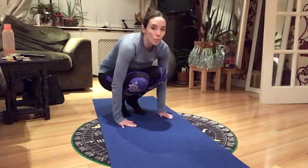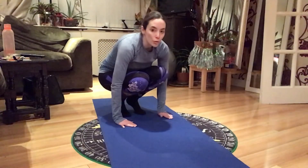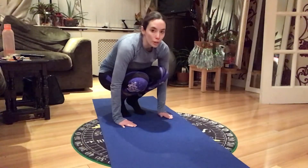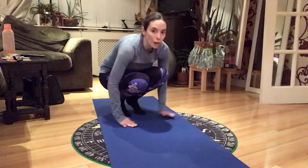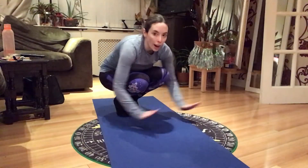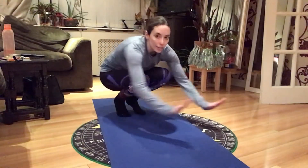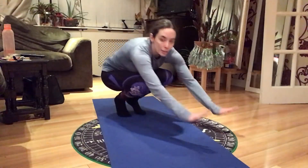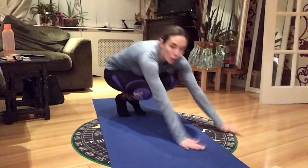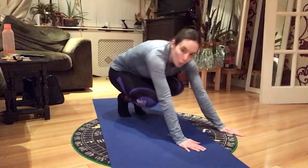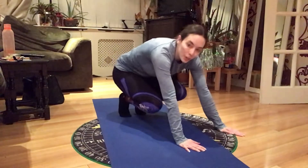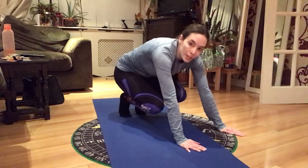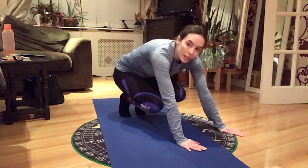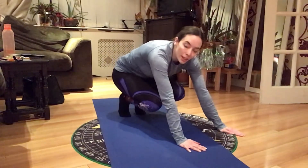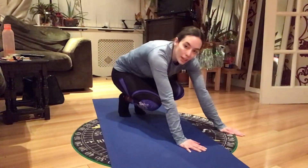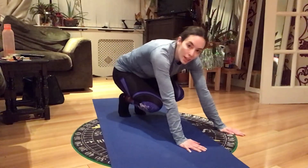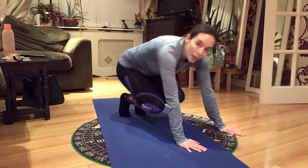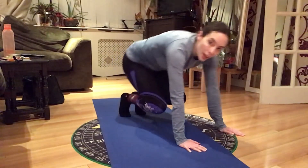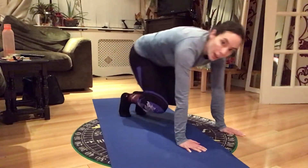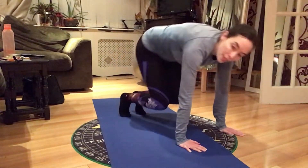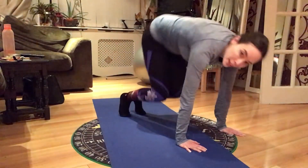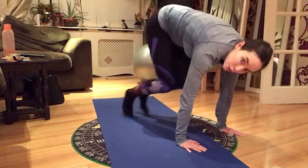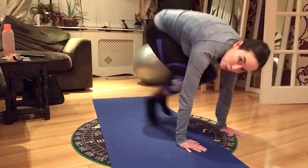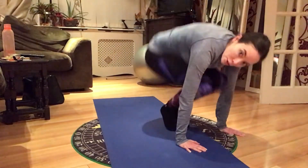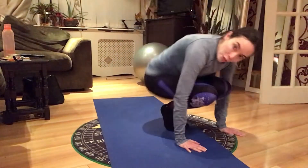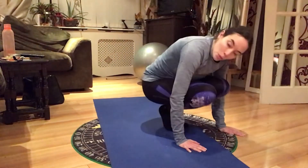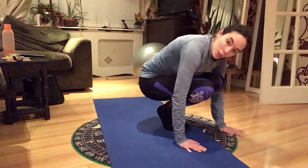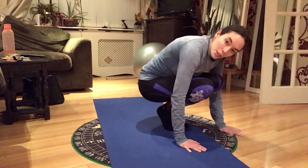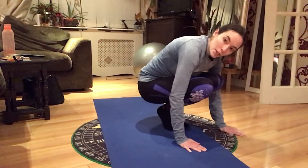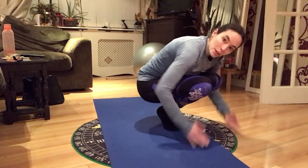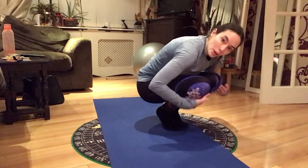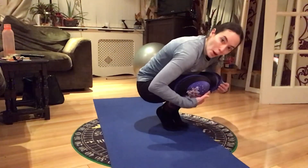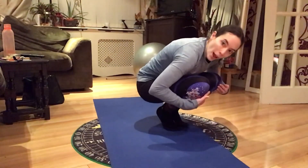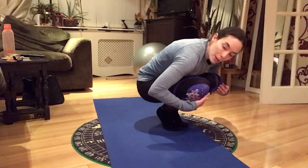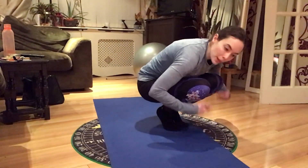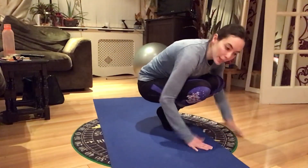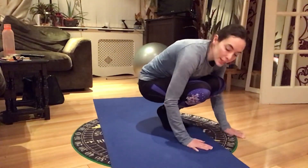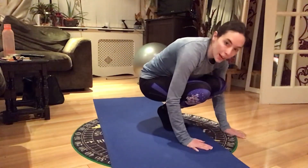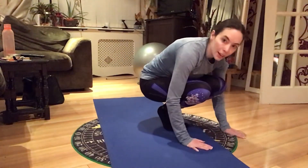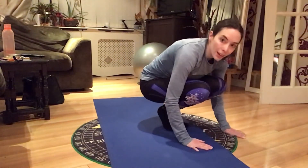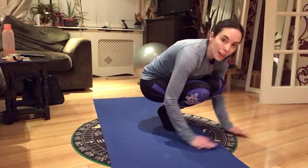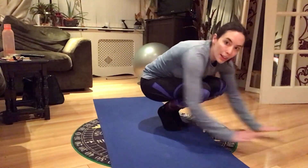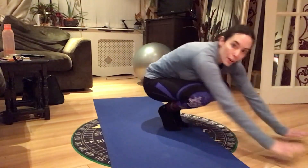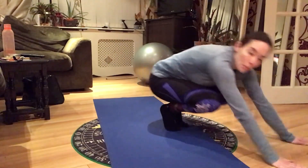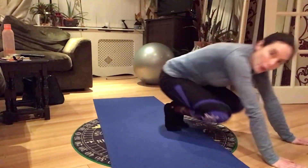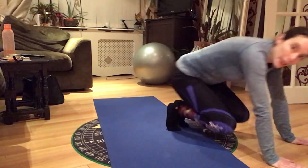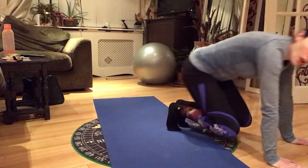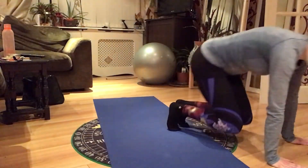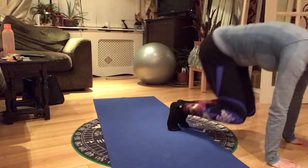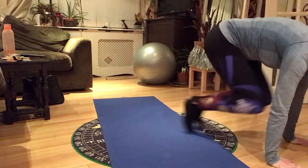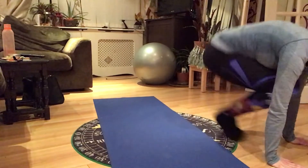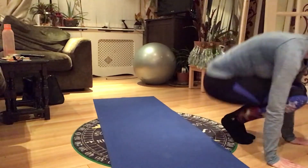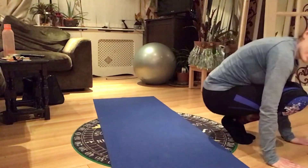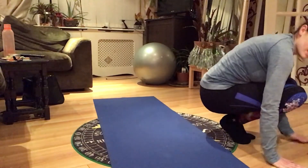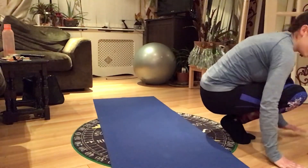Moving your hands forward, and then your feet forward. Look how high my knees are. They're bunny hops.